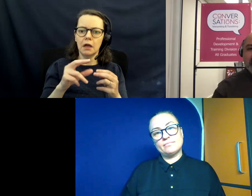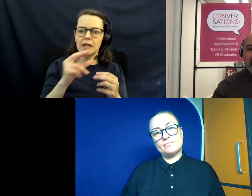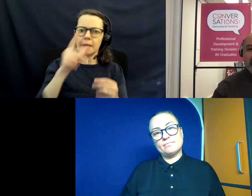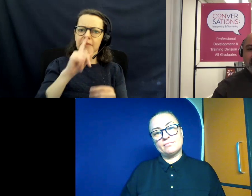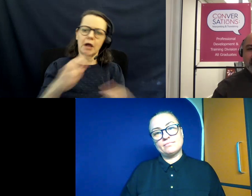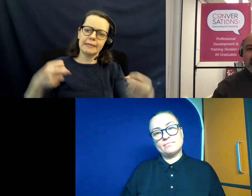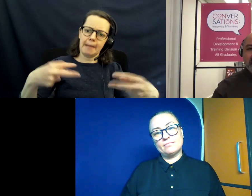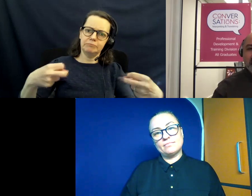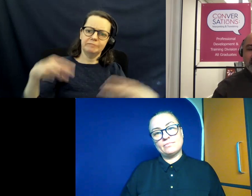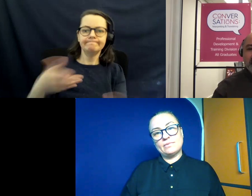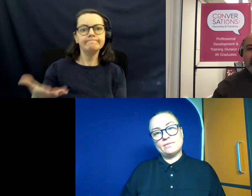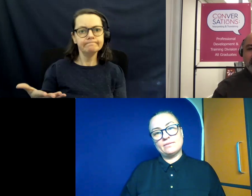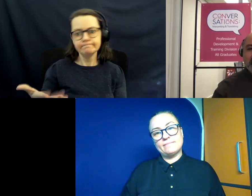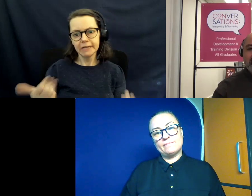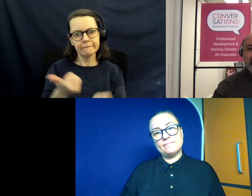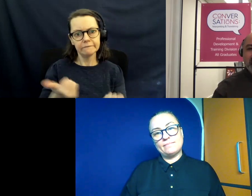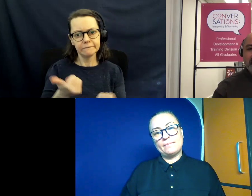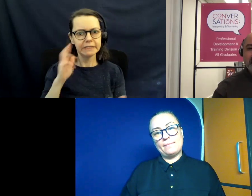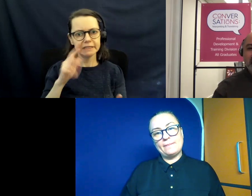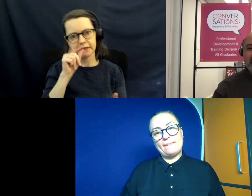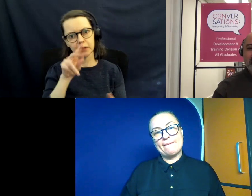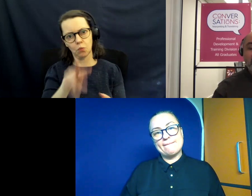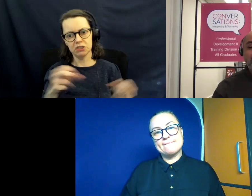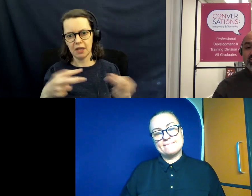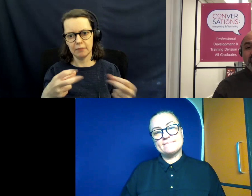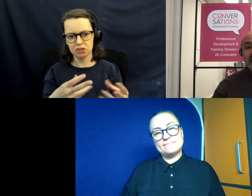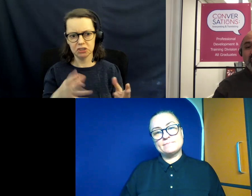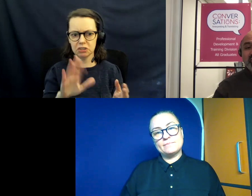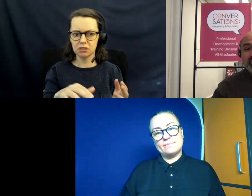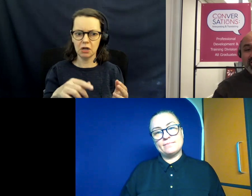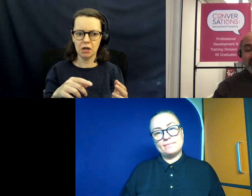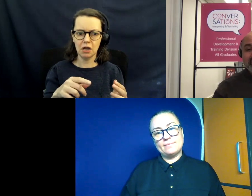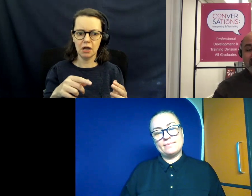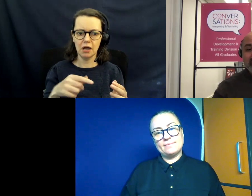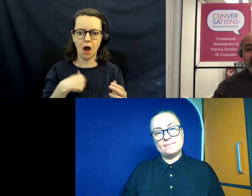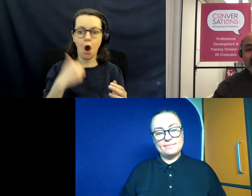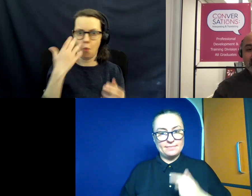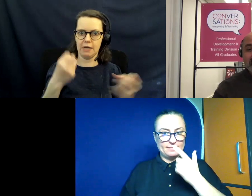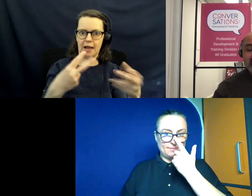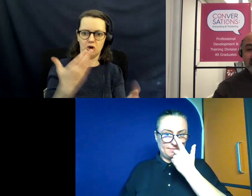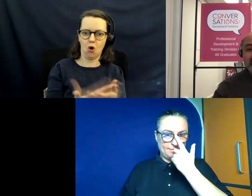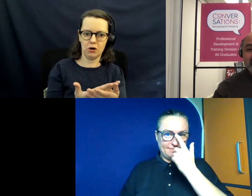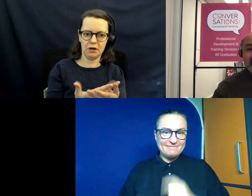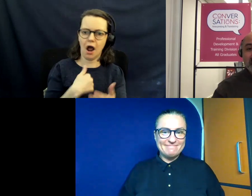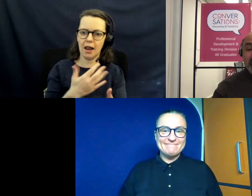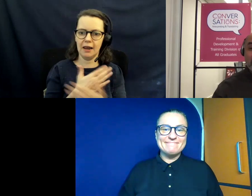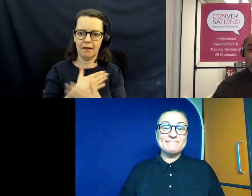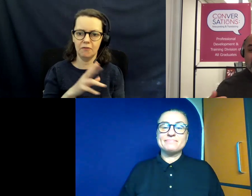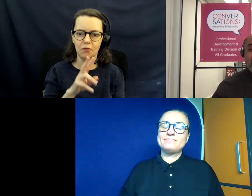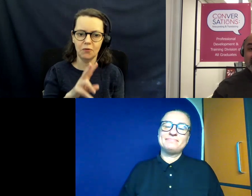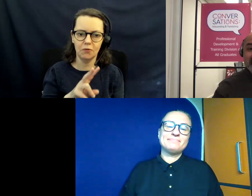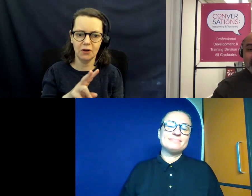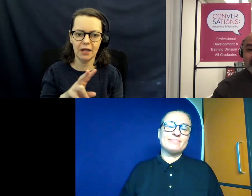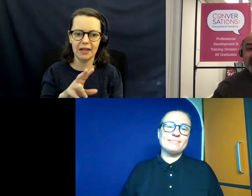there, so deaf people can turn the captions on. And I almost always have my captions on because I just like to, as